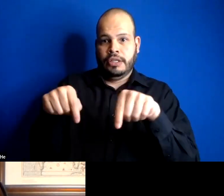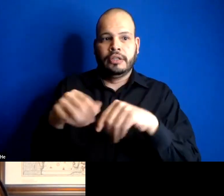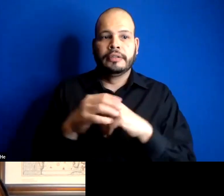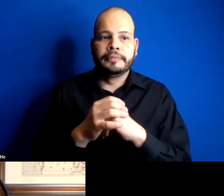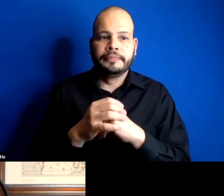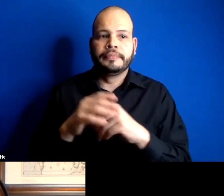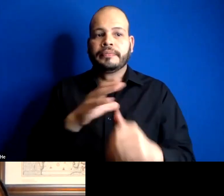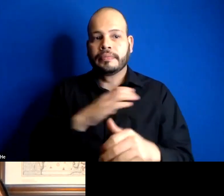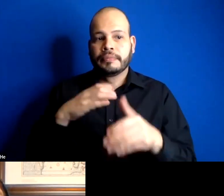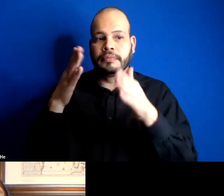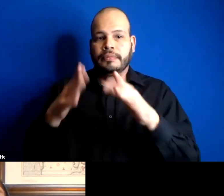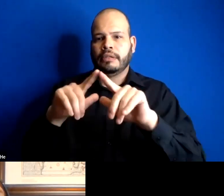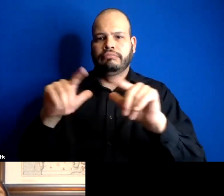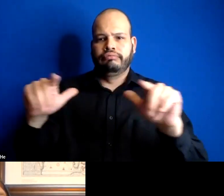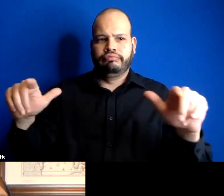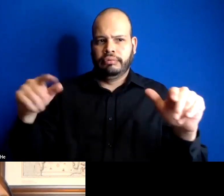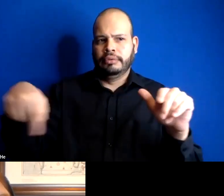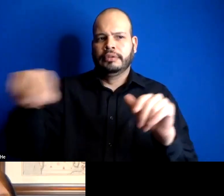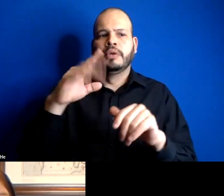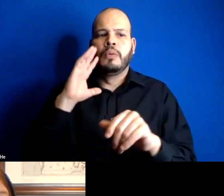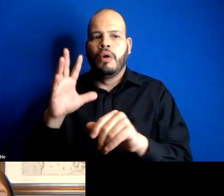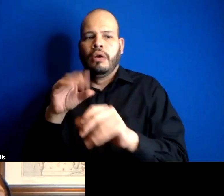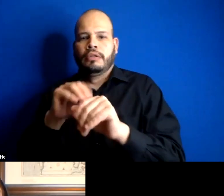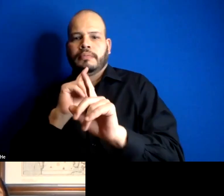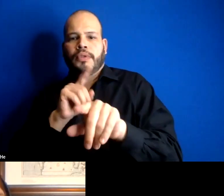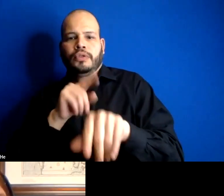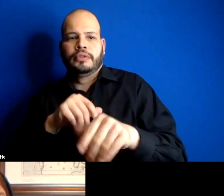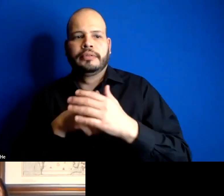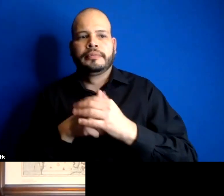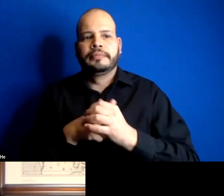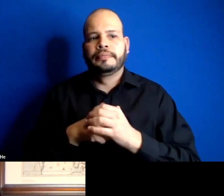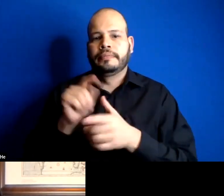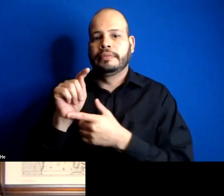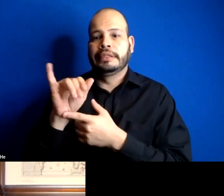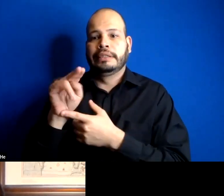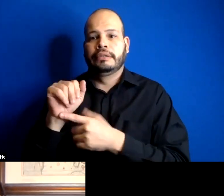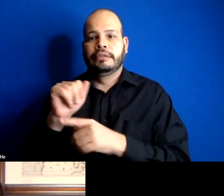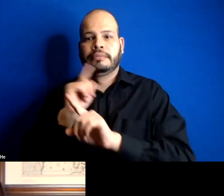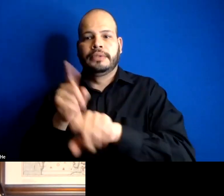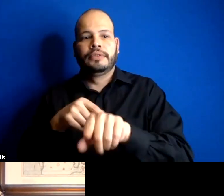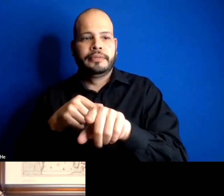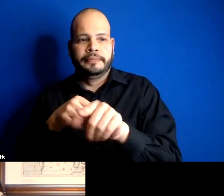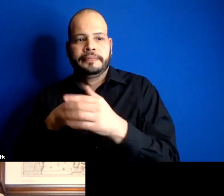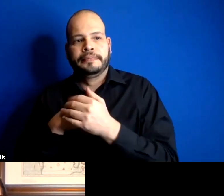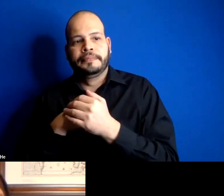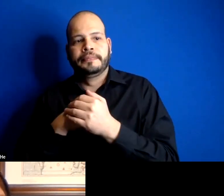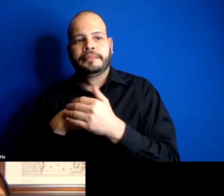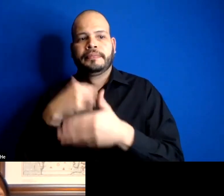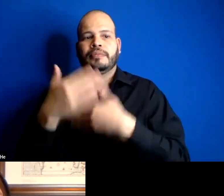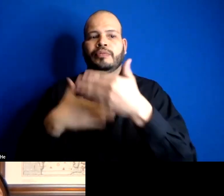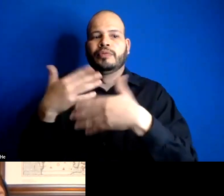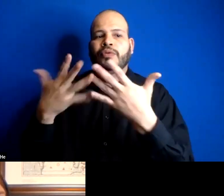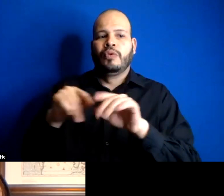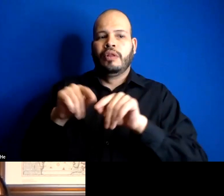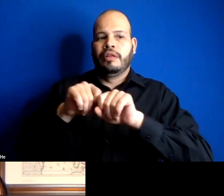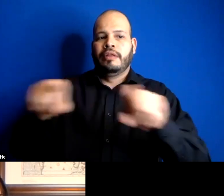responses. Thank you. Yes, Tina. Actually, Bethany already sent it to all of us. Melvin Everybody, replied.